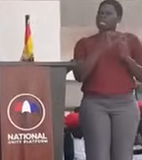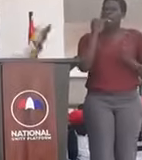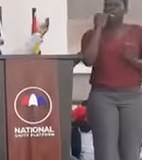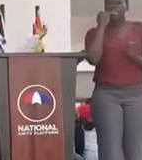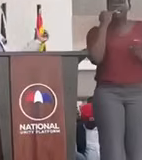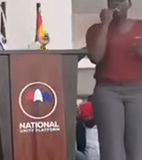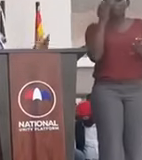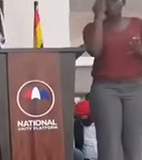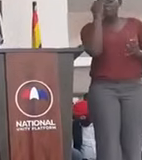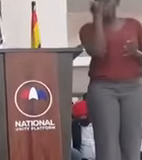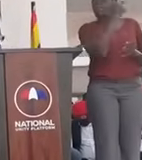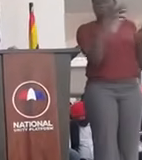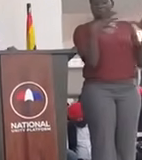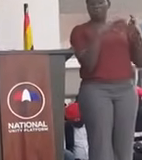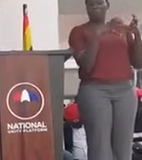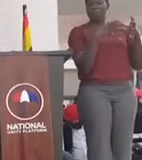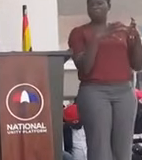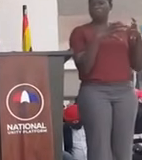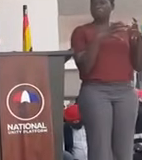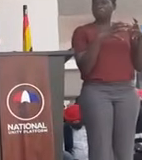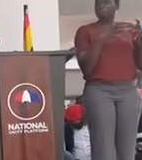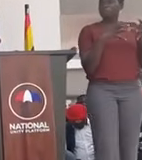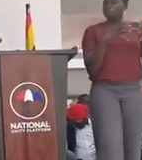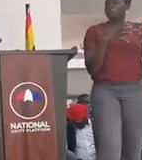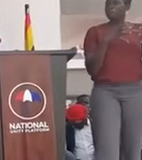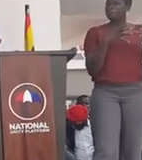Omani Banna Febali.